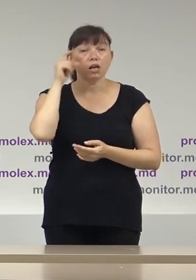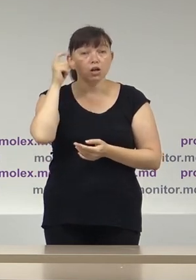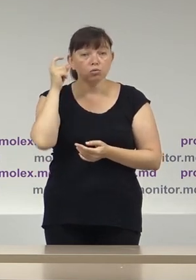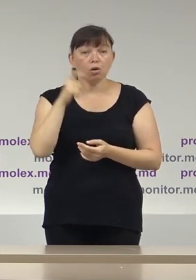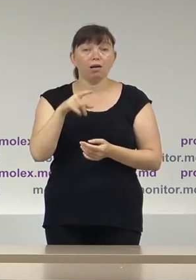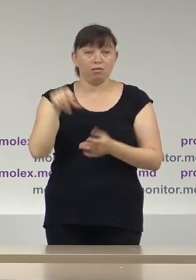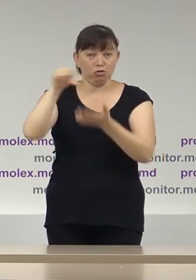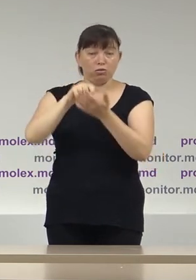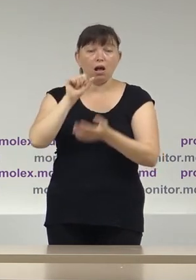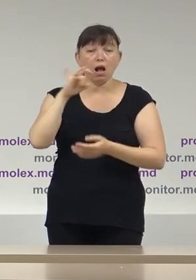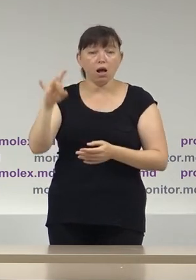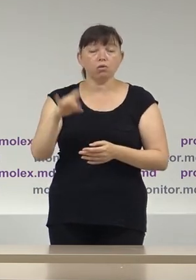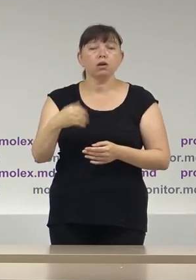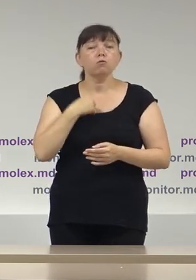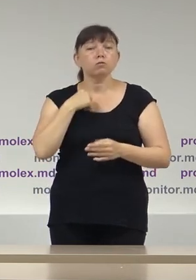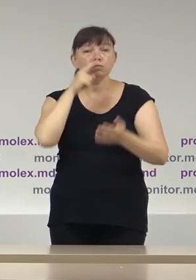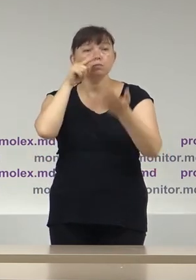that